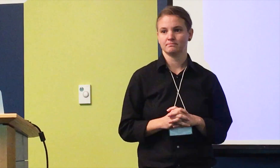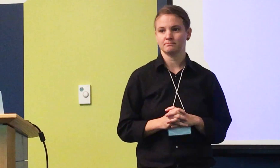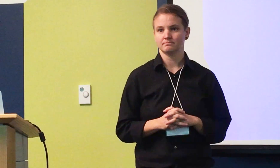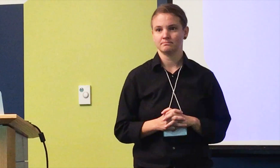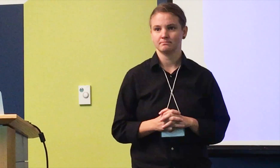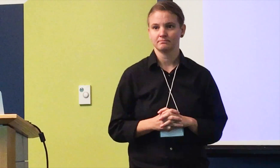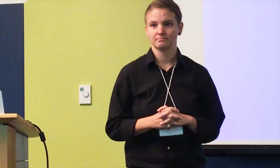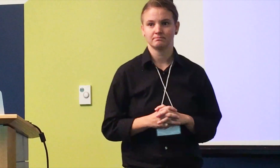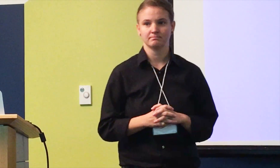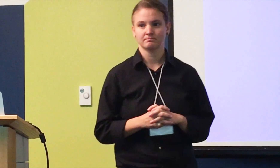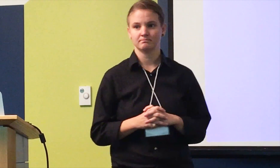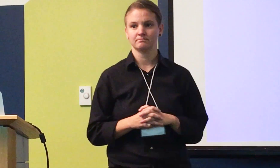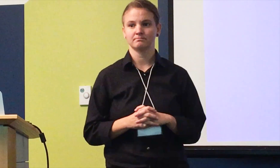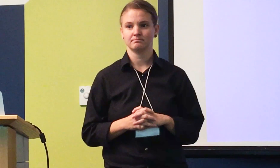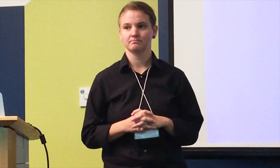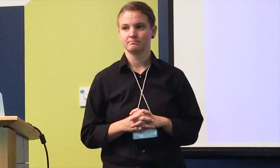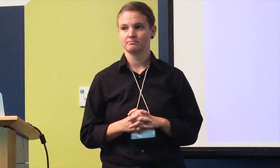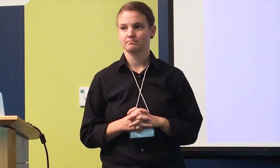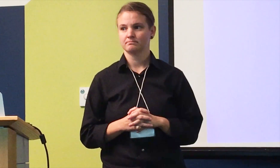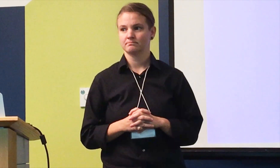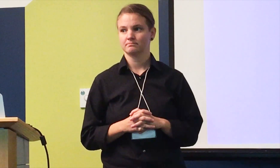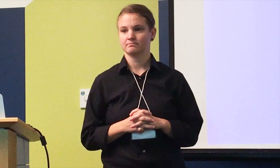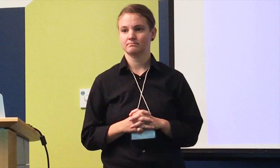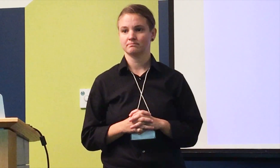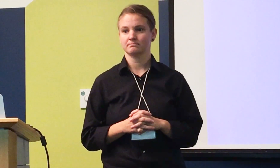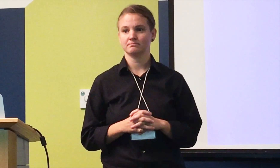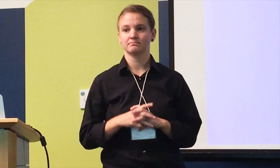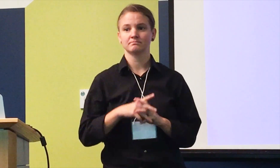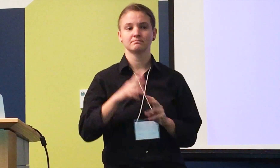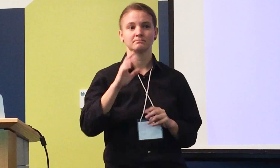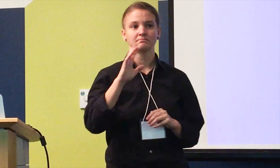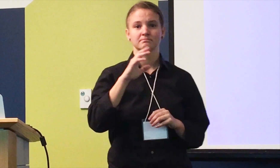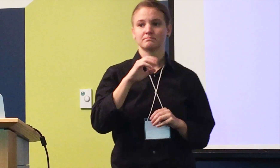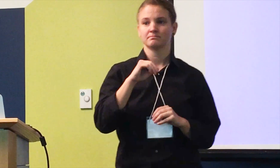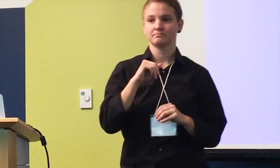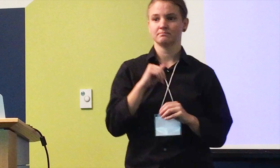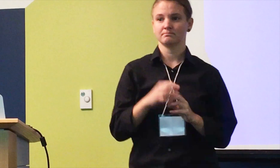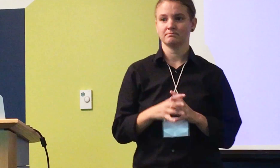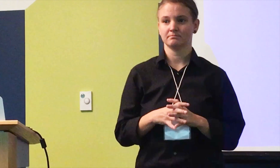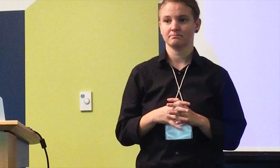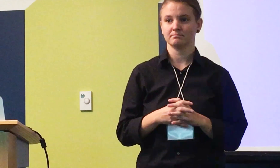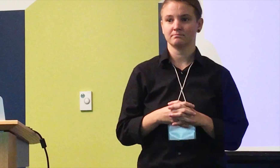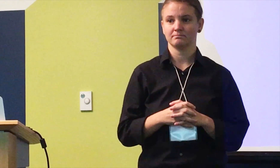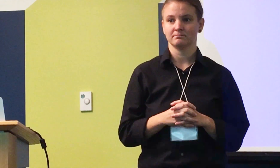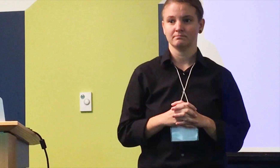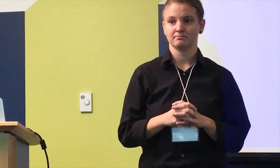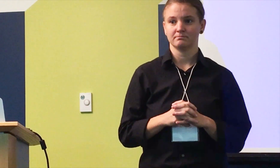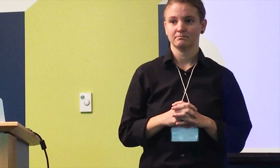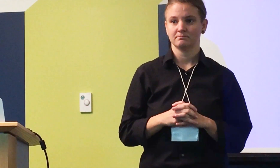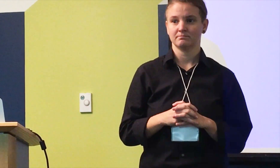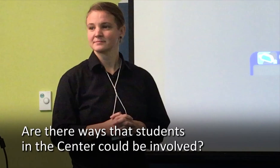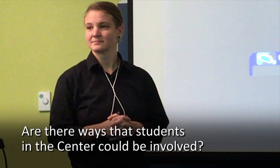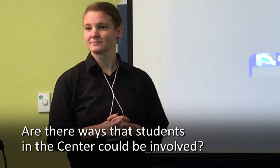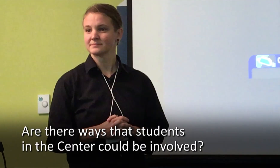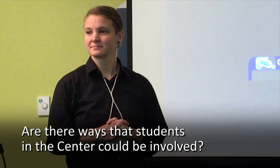once, and all of those things need to be captured, processed, and then translated into English. Are there ways